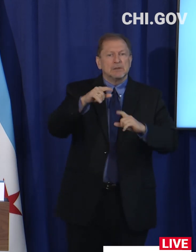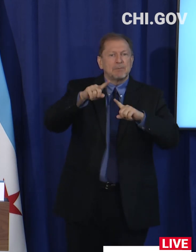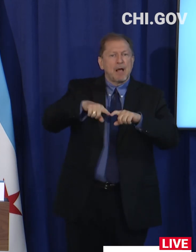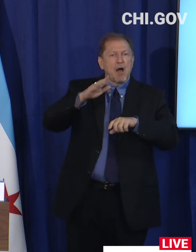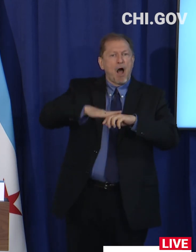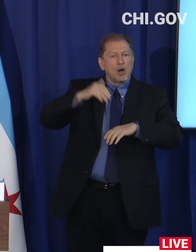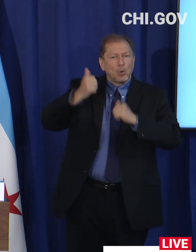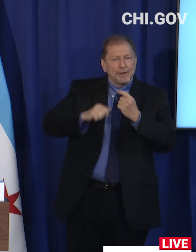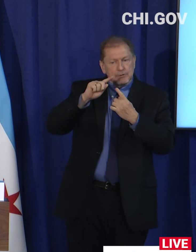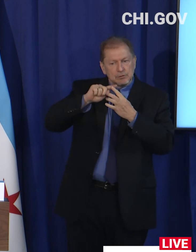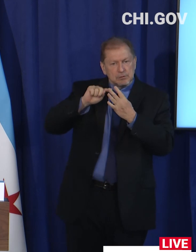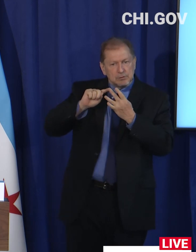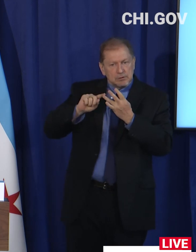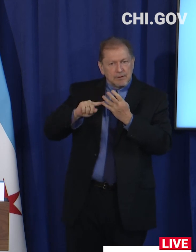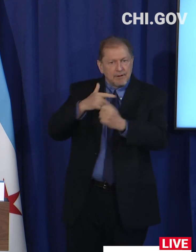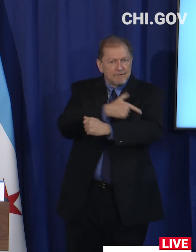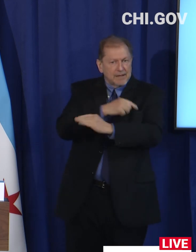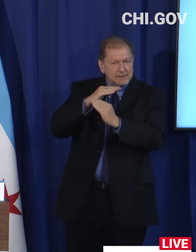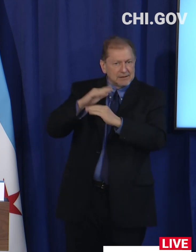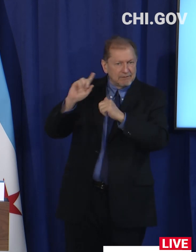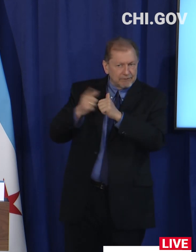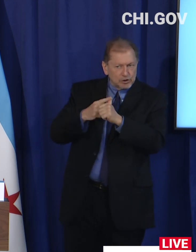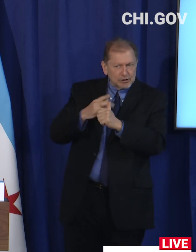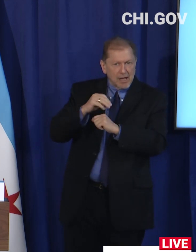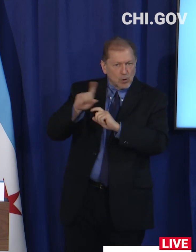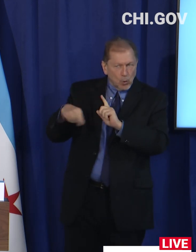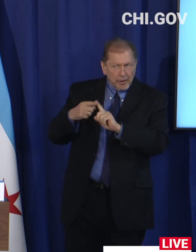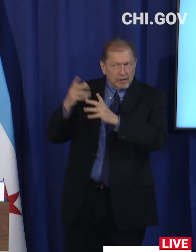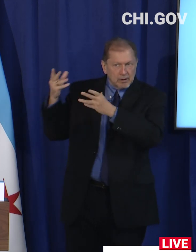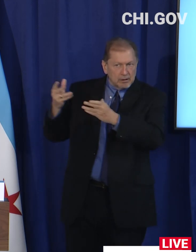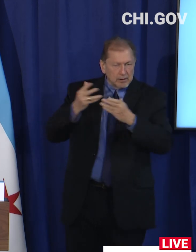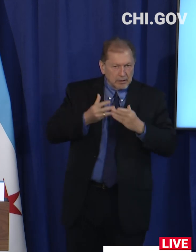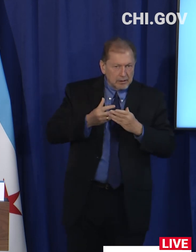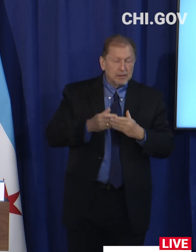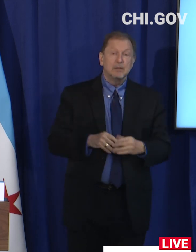coming online and when. However,